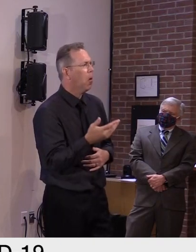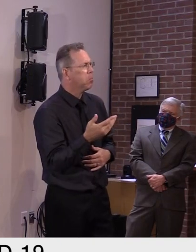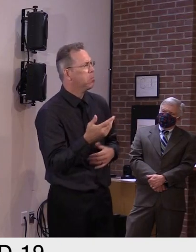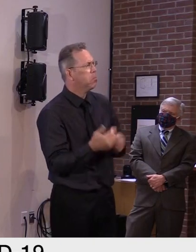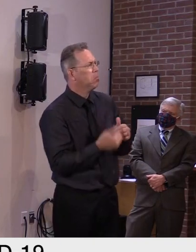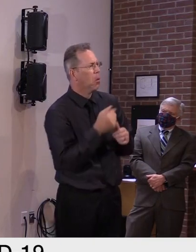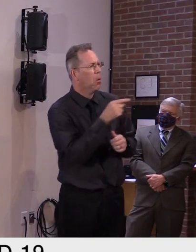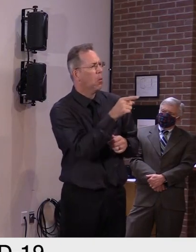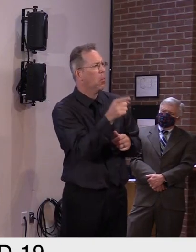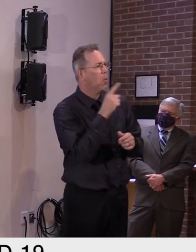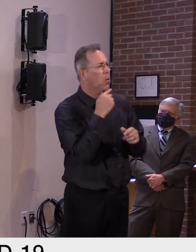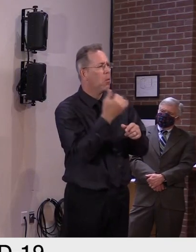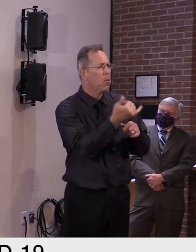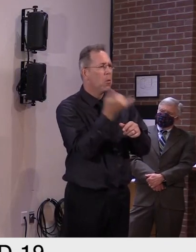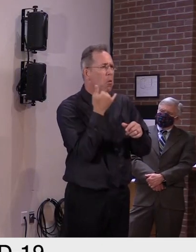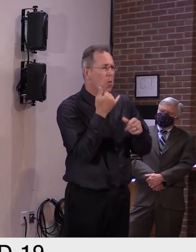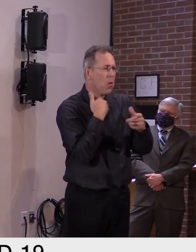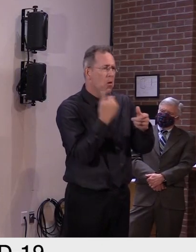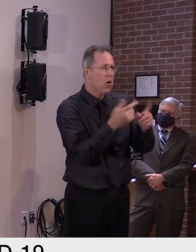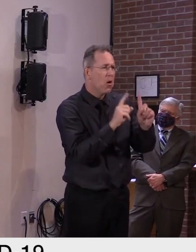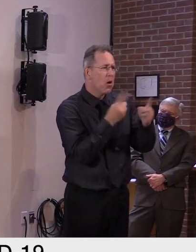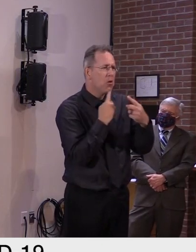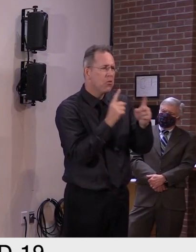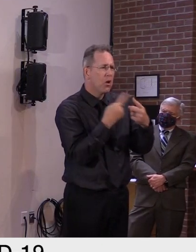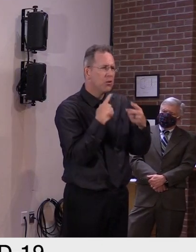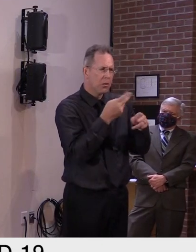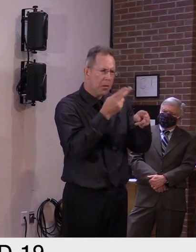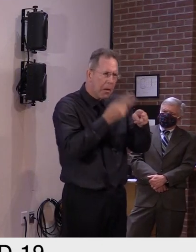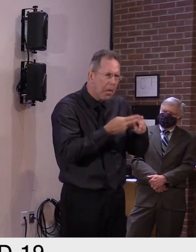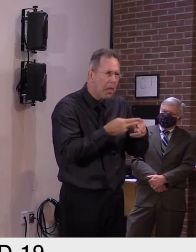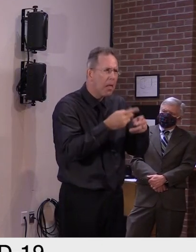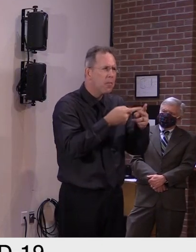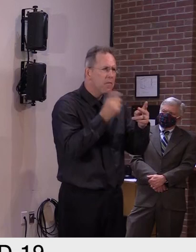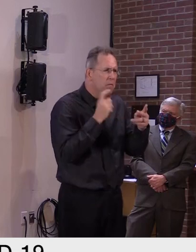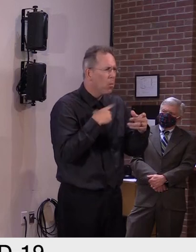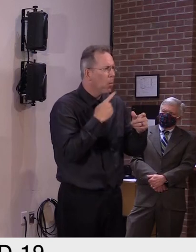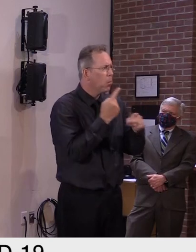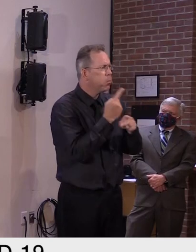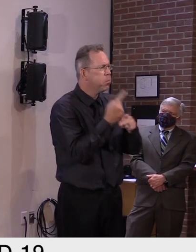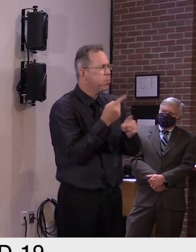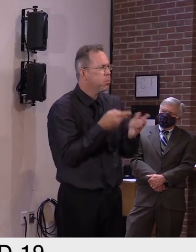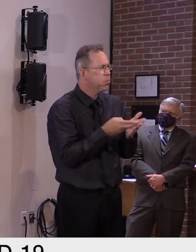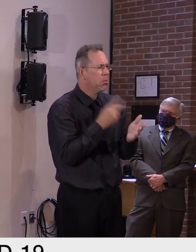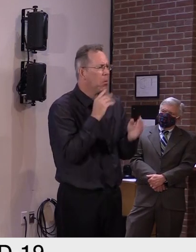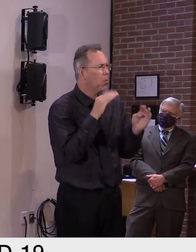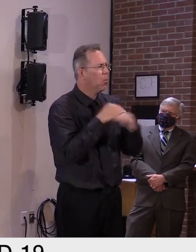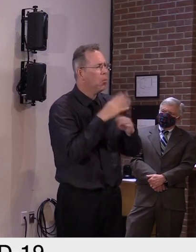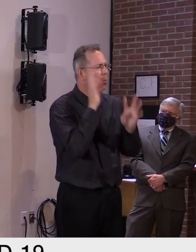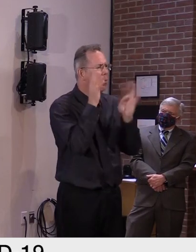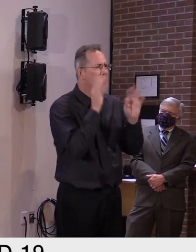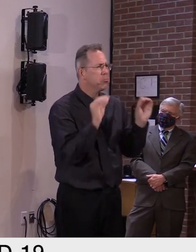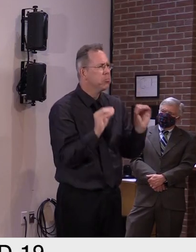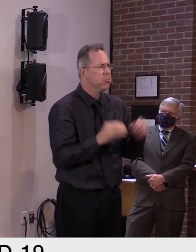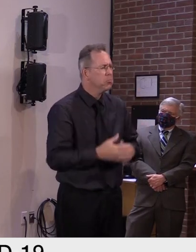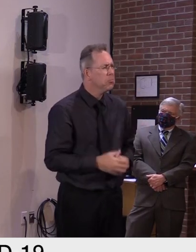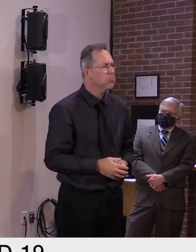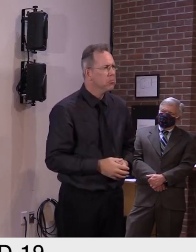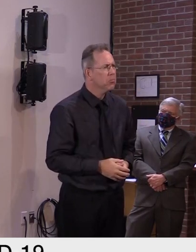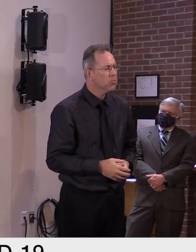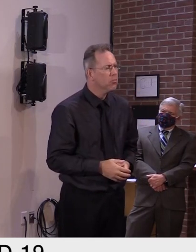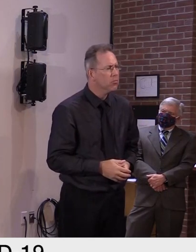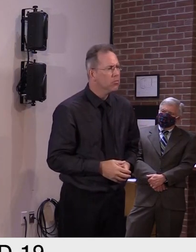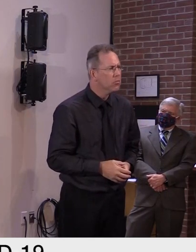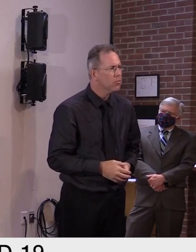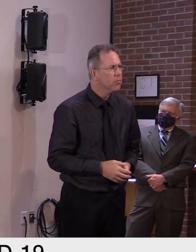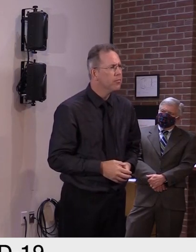Mm-hmm. And another comment that you made earlier, I'll continue, Dr. Levine. No, just because it's pretty characteristic of what we've experienced in Vermont